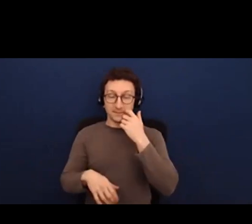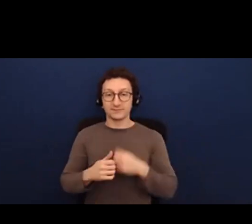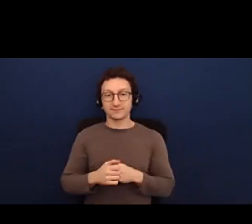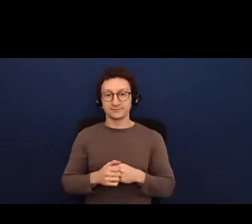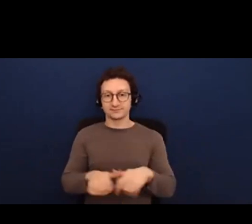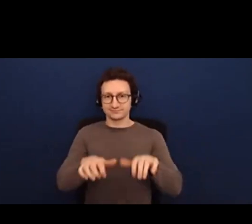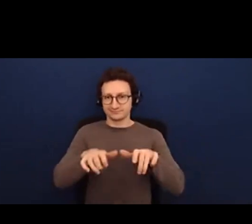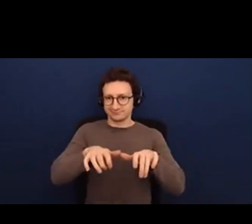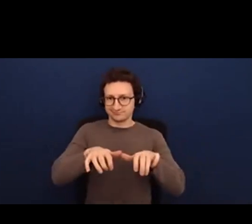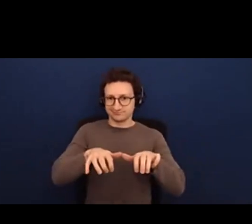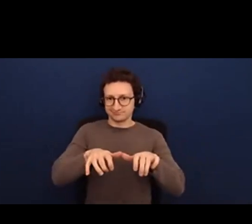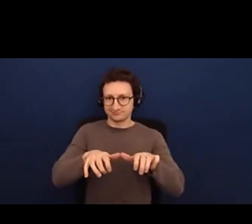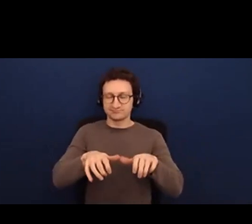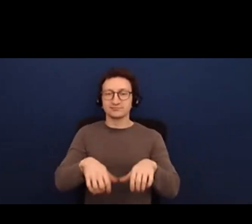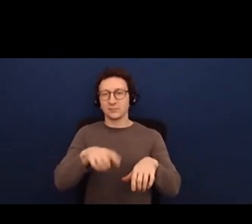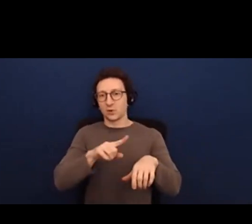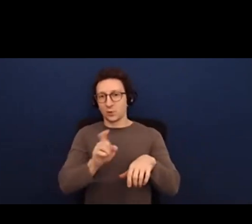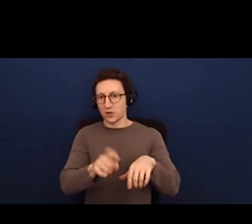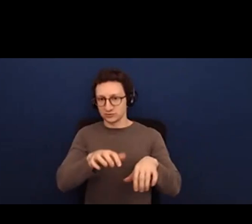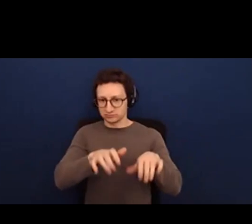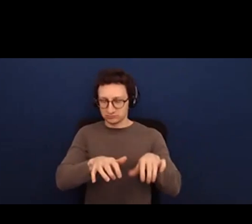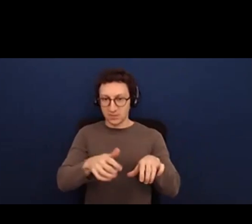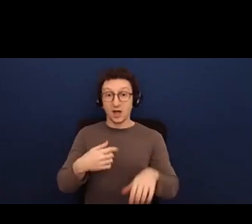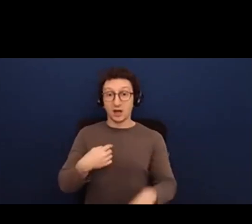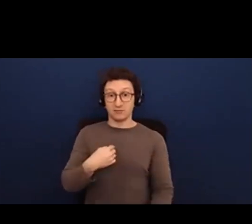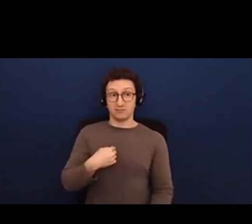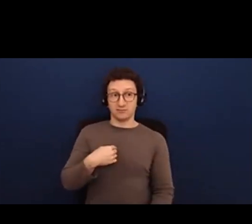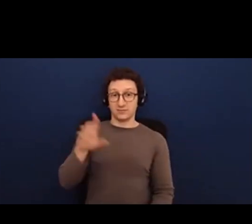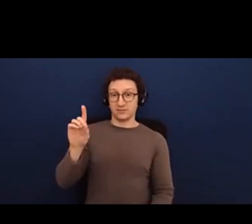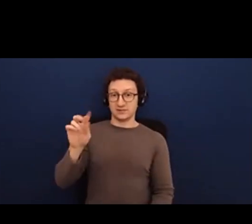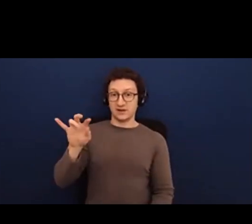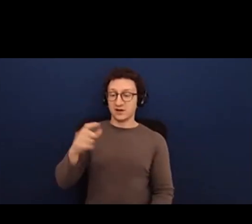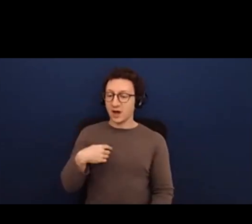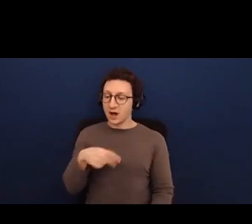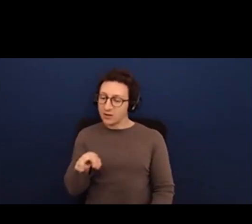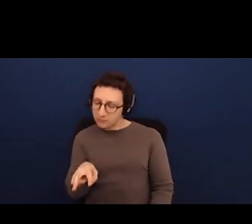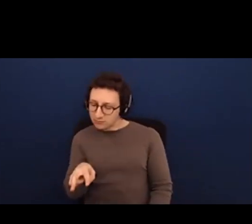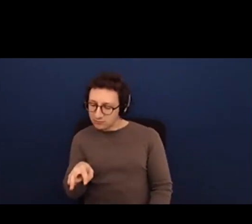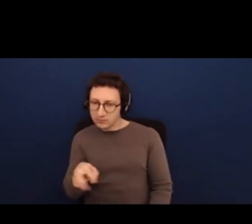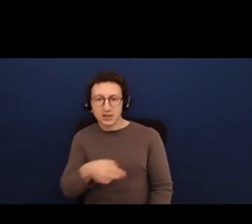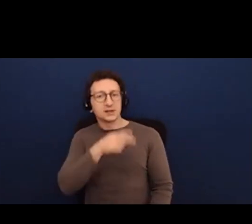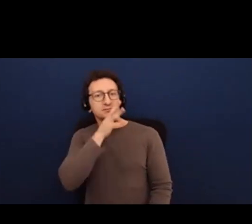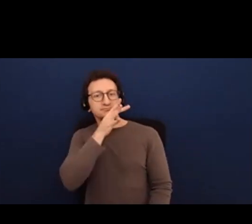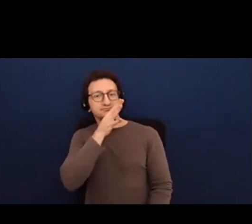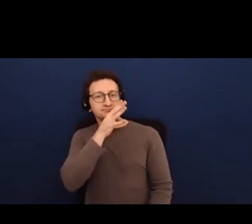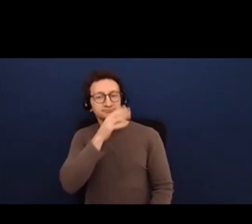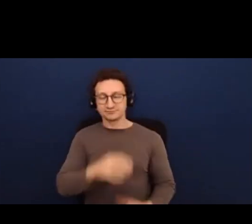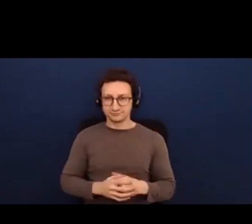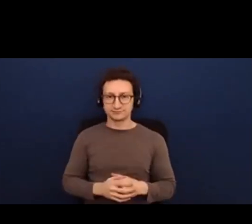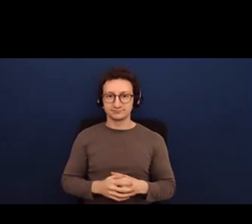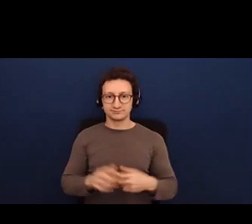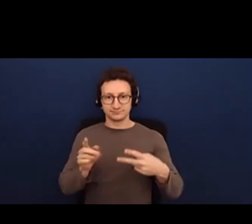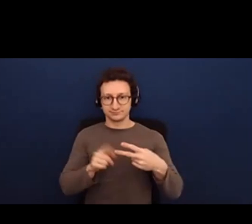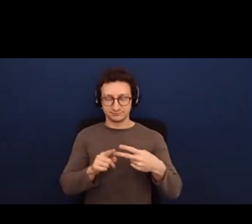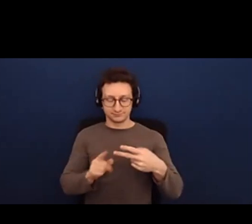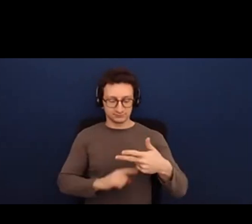chat, and I will take the questions and ask them to Mel at the end. The other thing I want to add, as